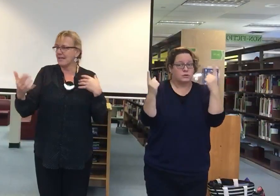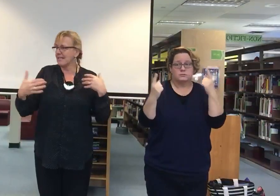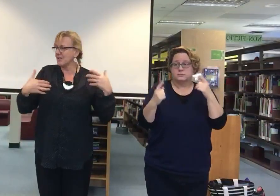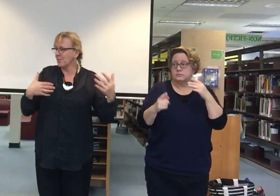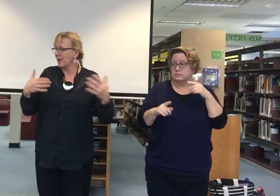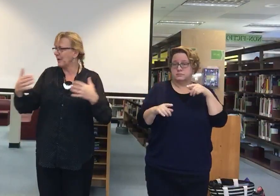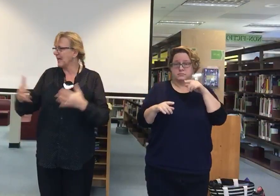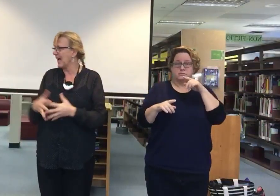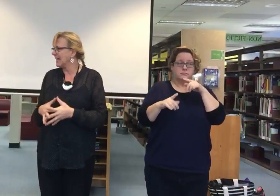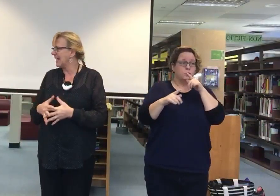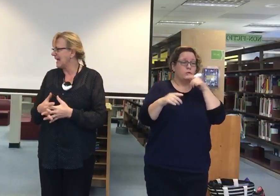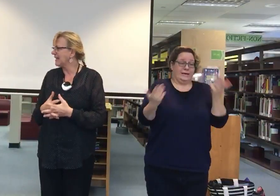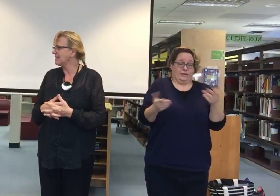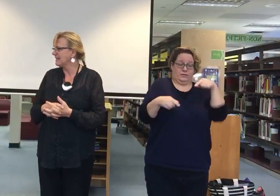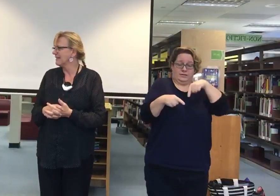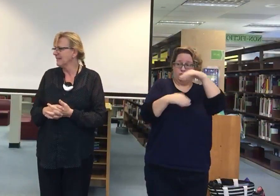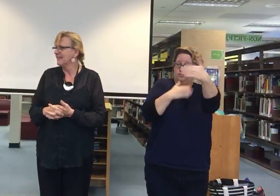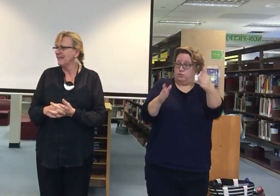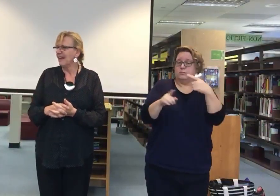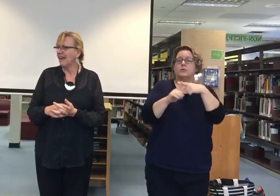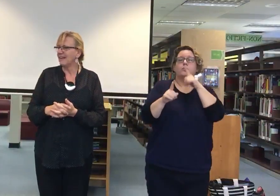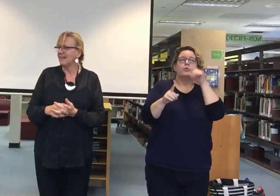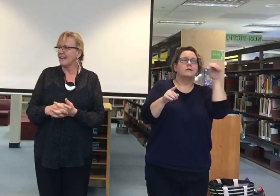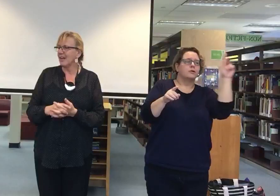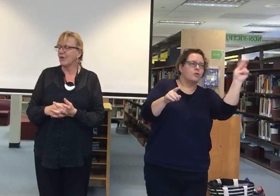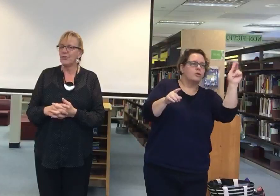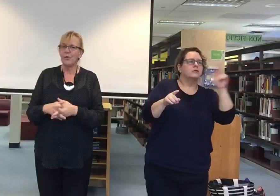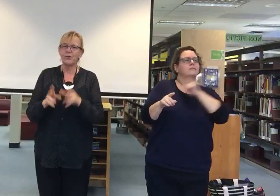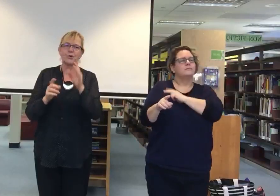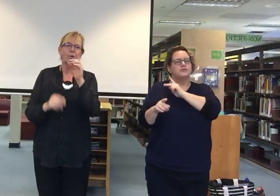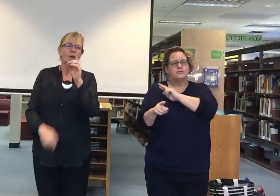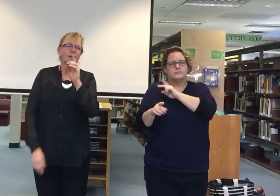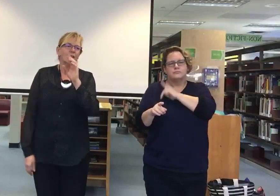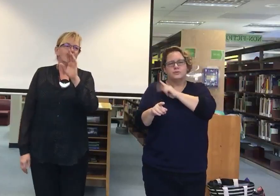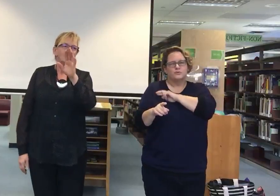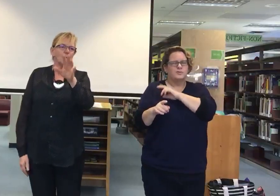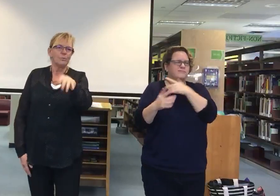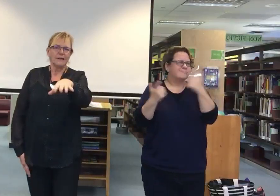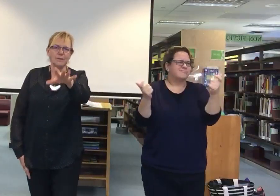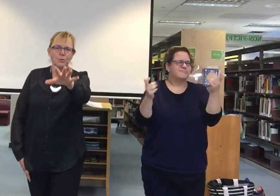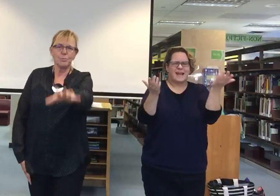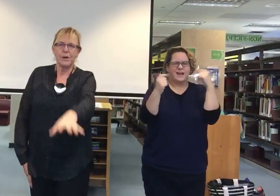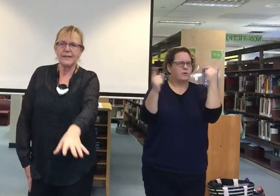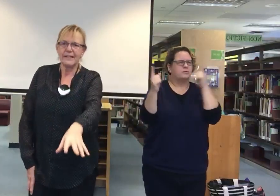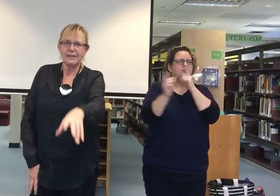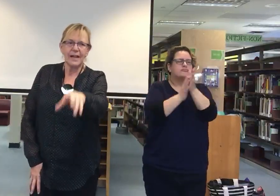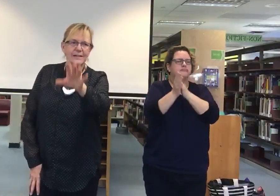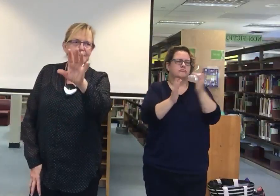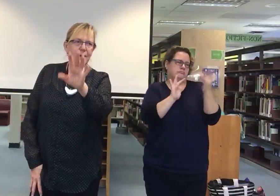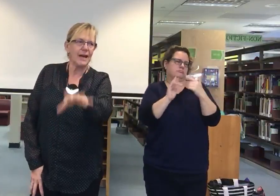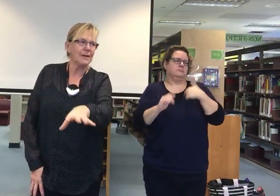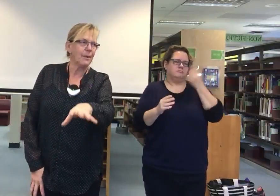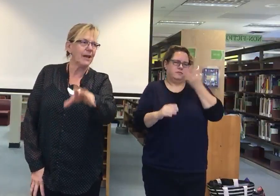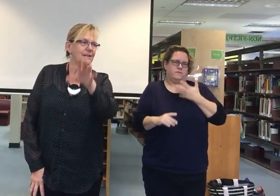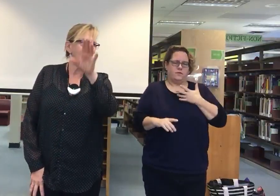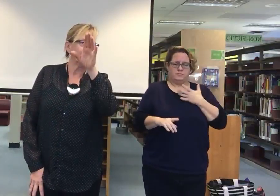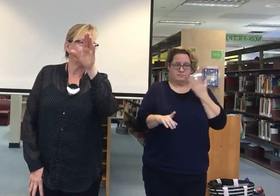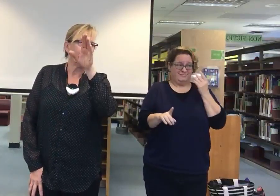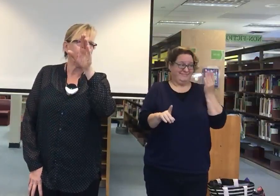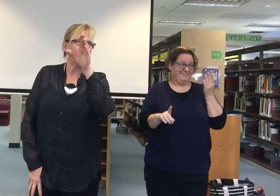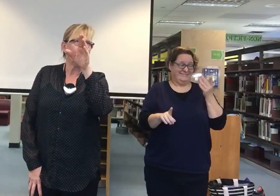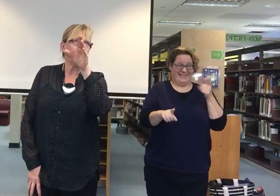have some ideas and way we can kind of connect and go forth. So my little robot here has my